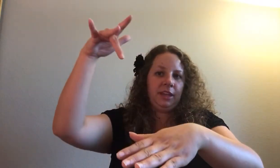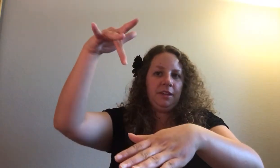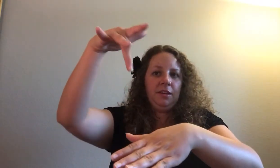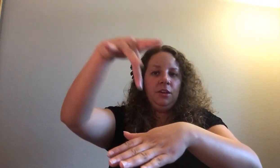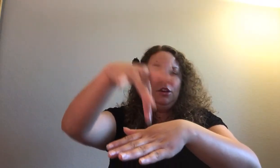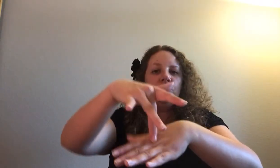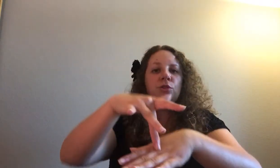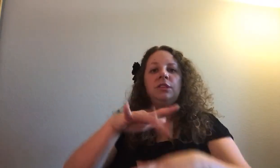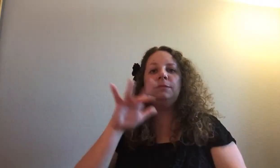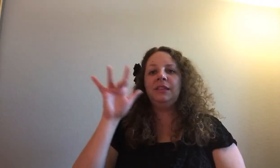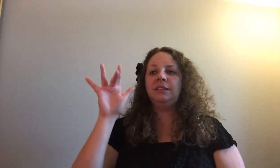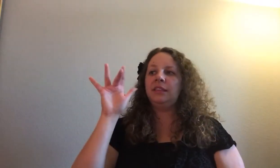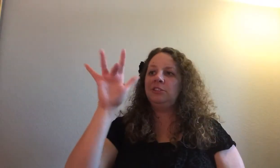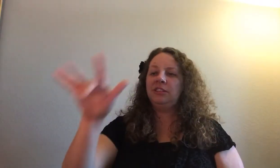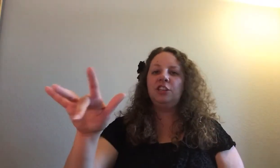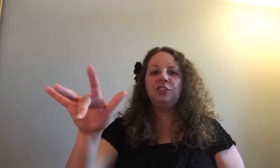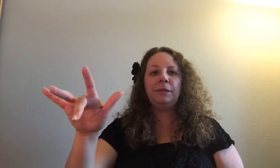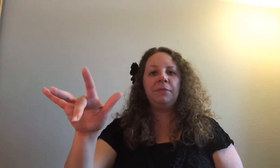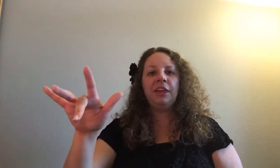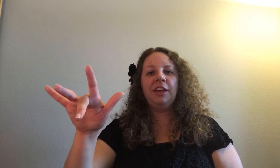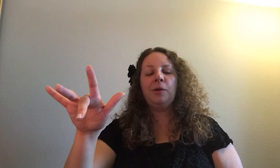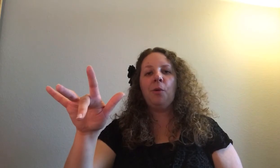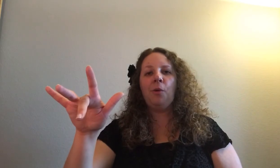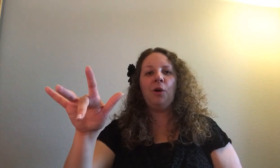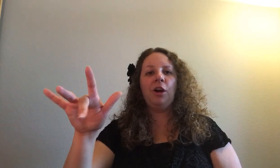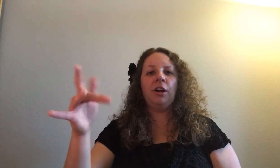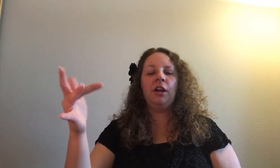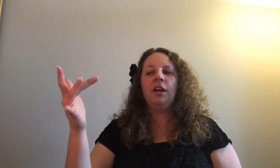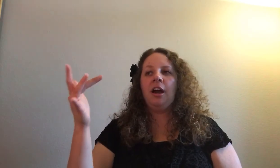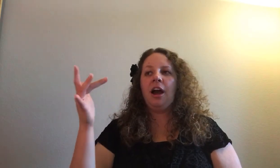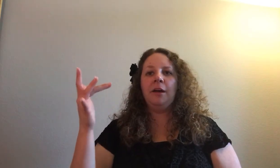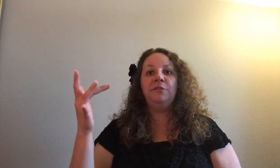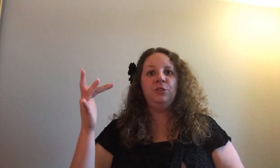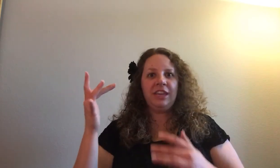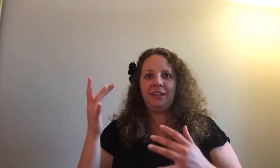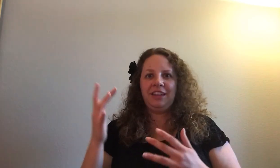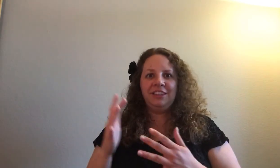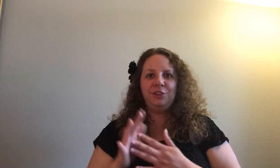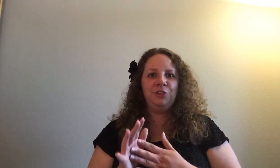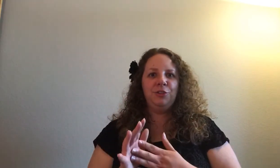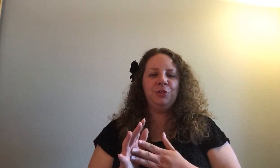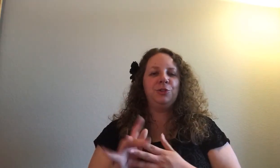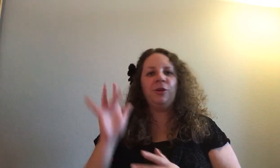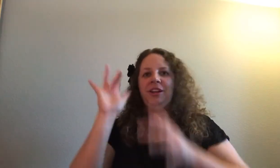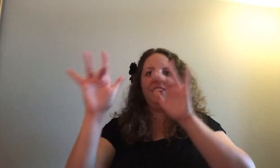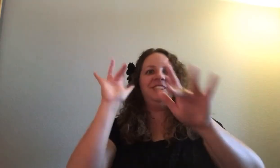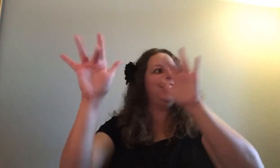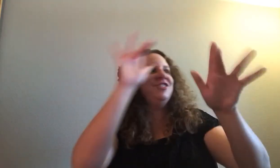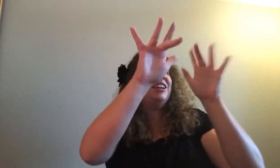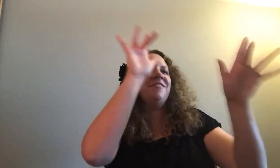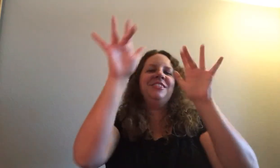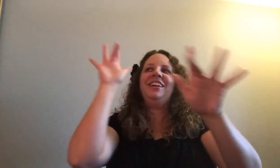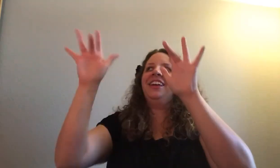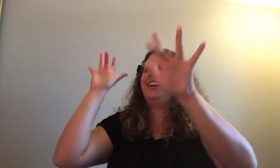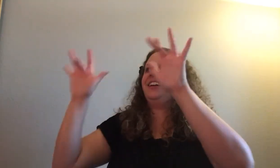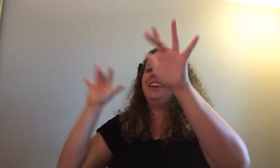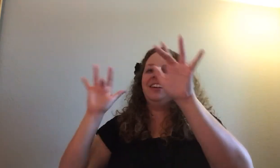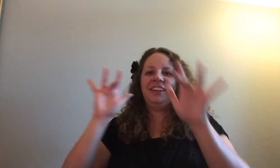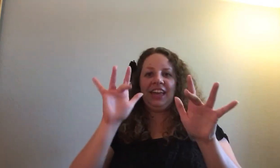Okay, so this means like to touch something, or if you take kids to the store and they're touching everything, okay,